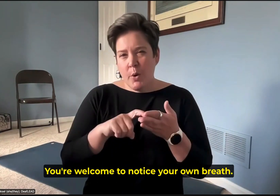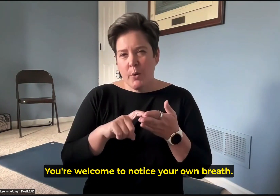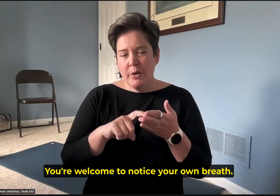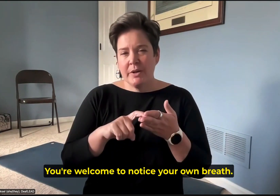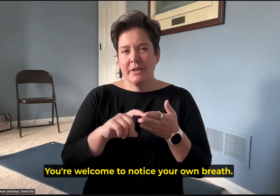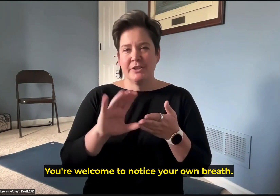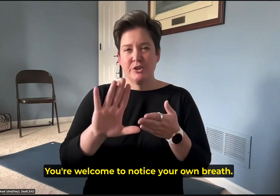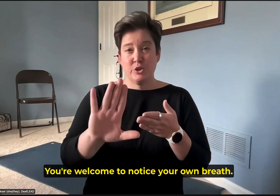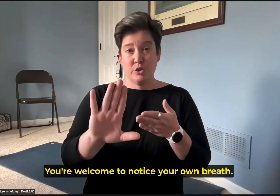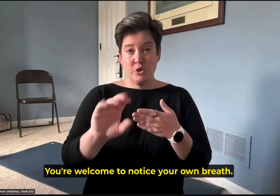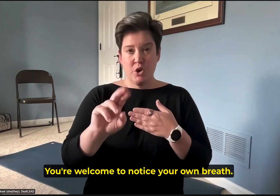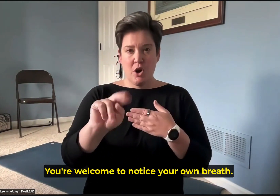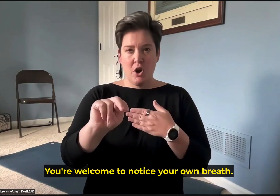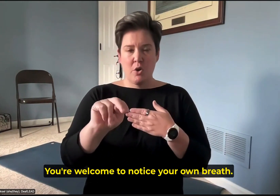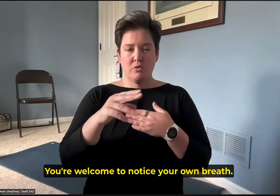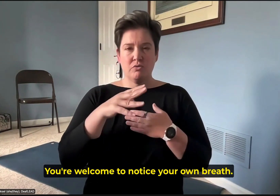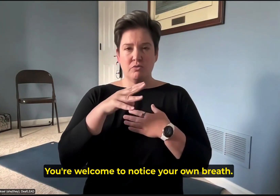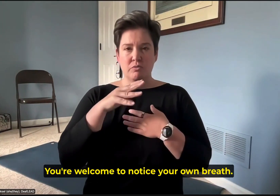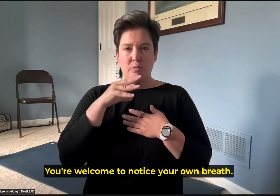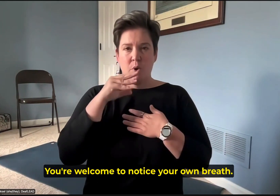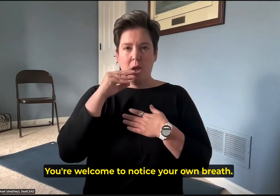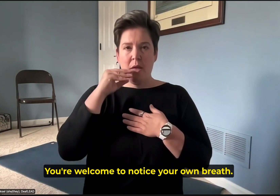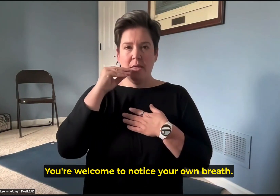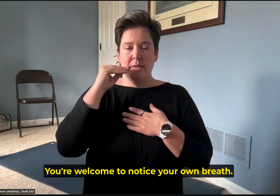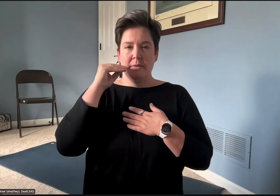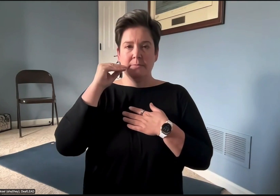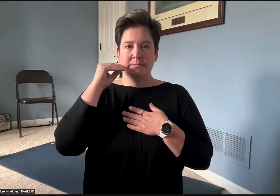You're welcome to notice your own breath.